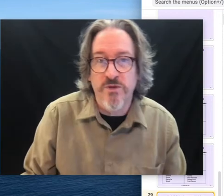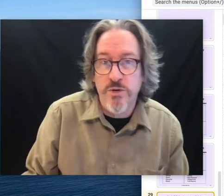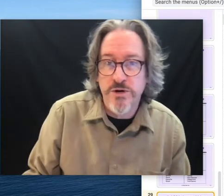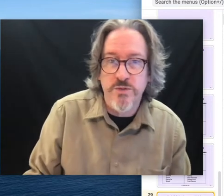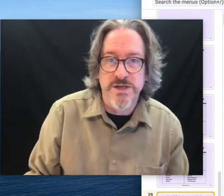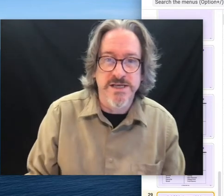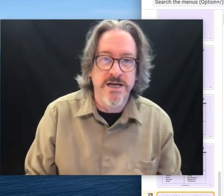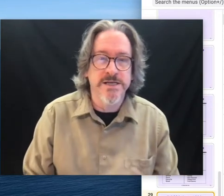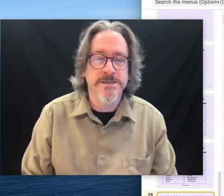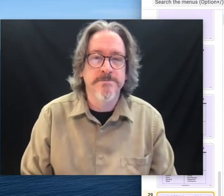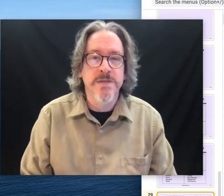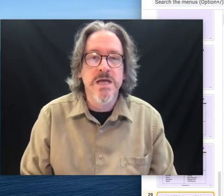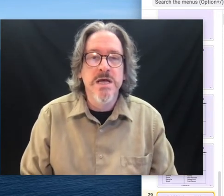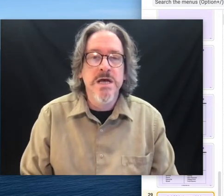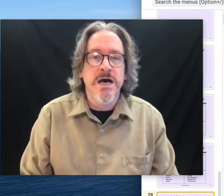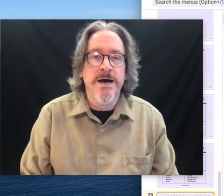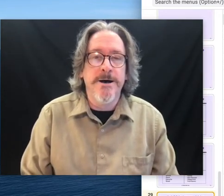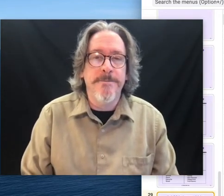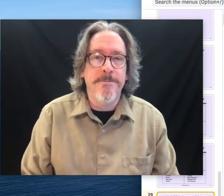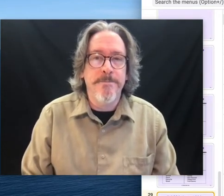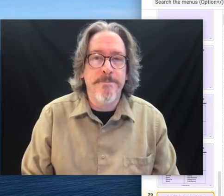part of the word or the sign is.